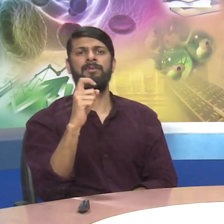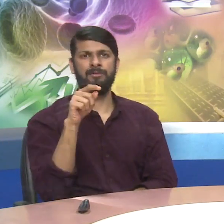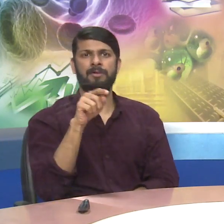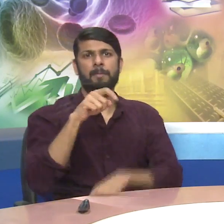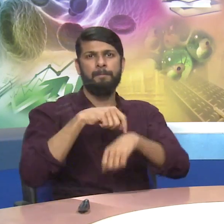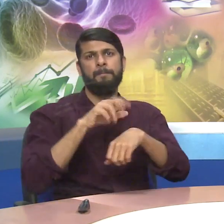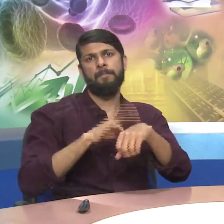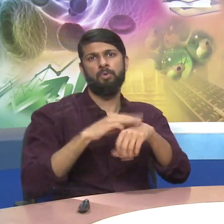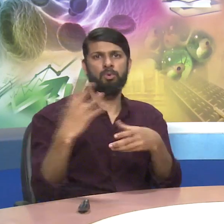1947.